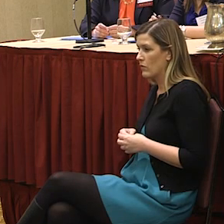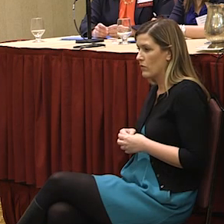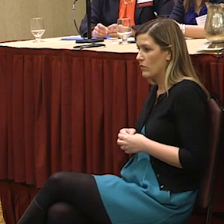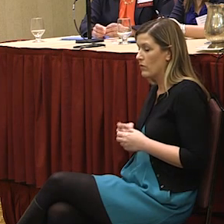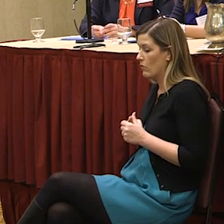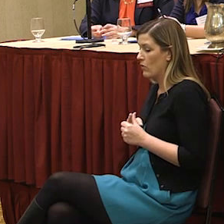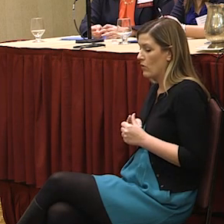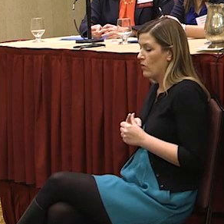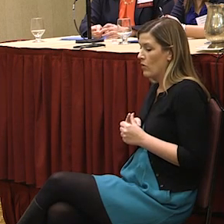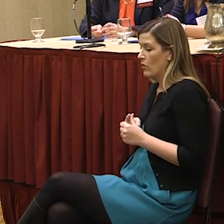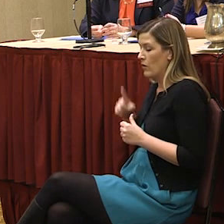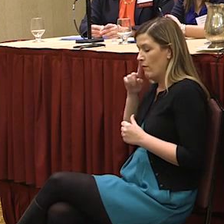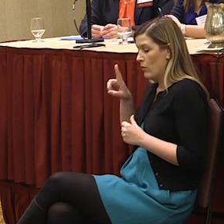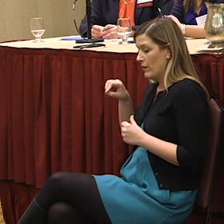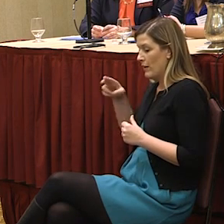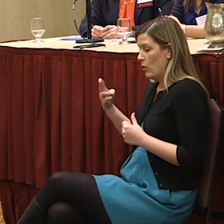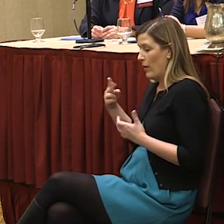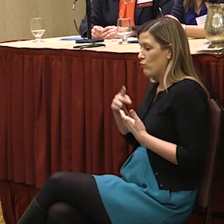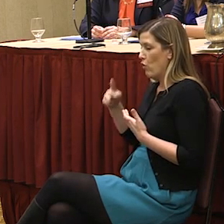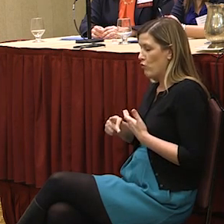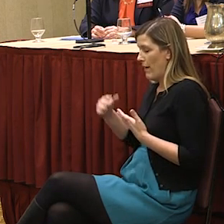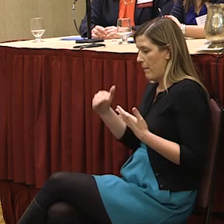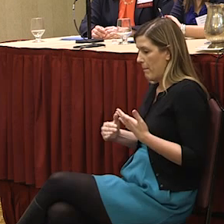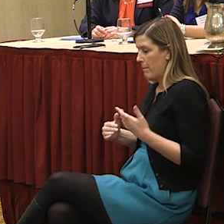So the first for the DOH programs.